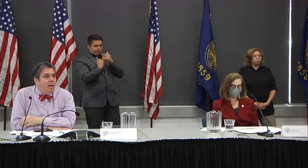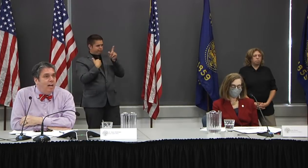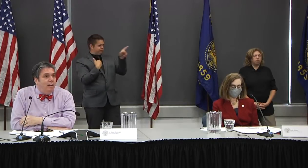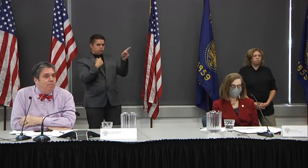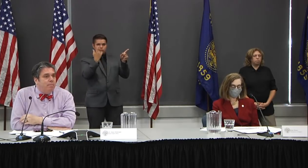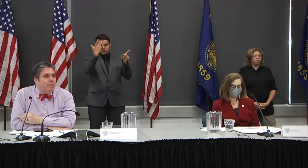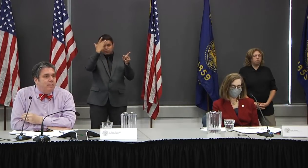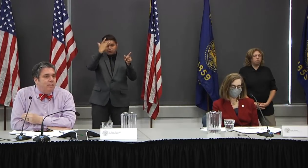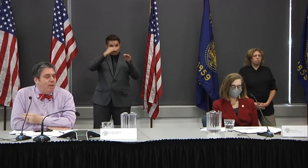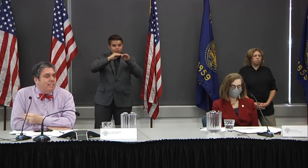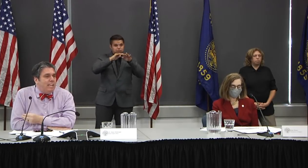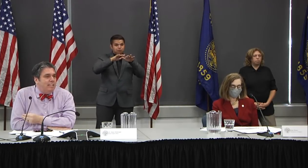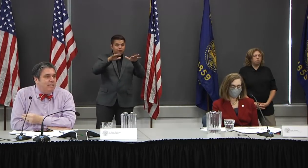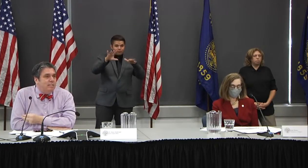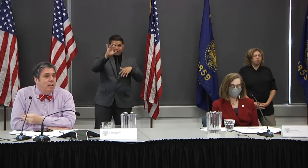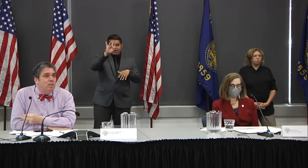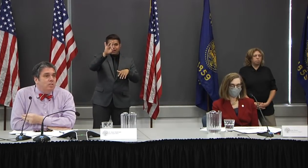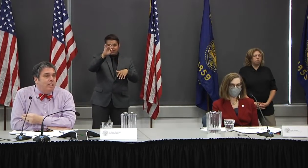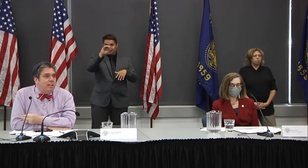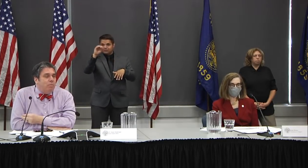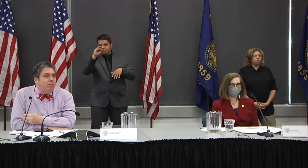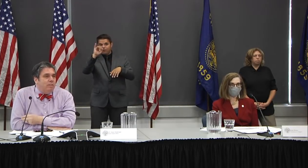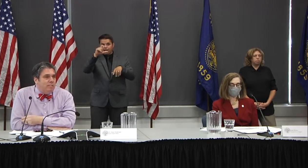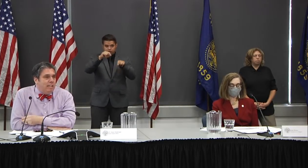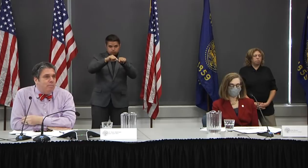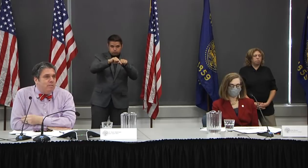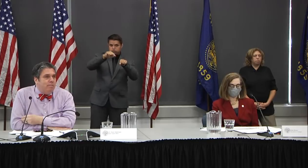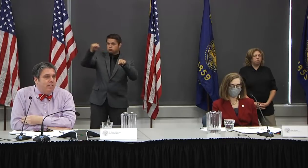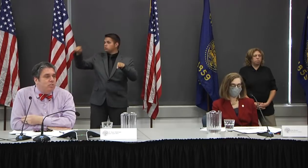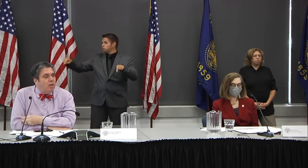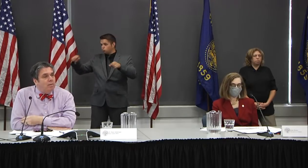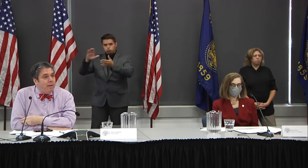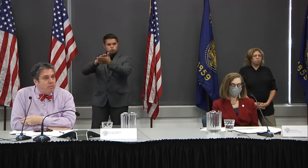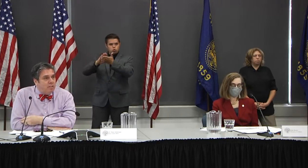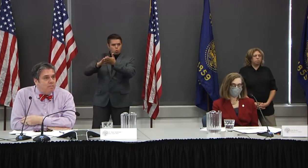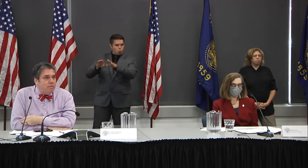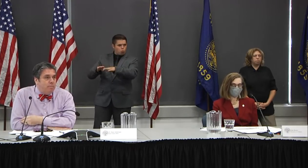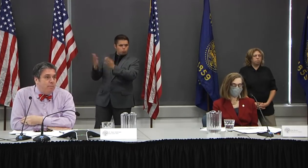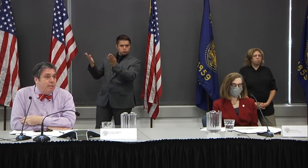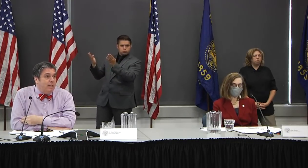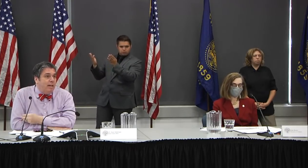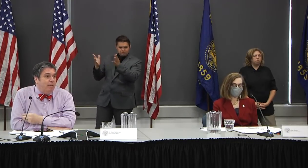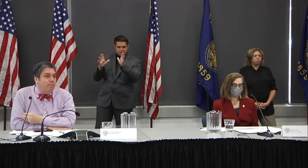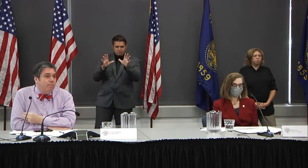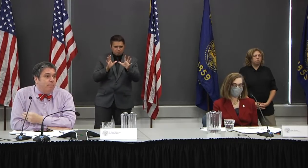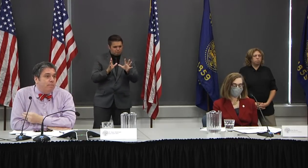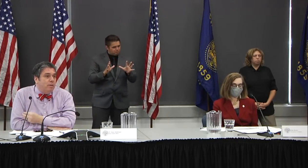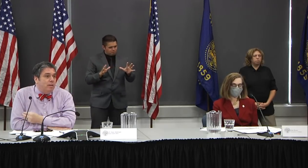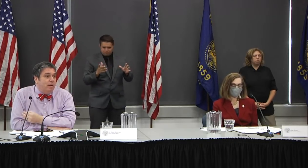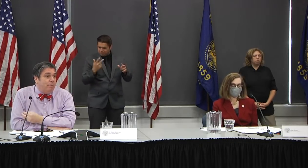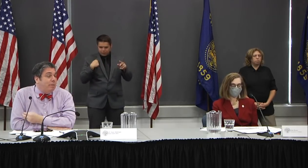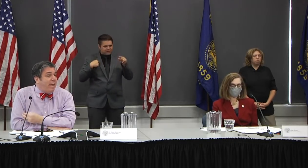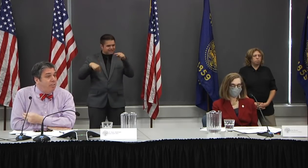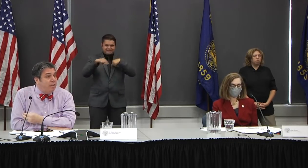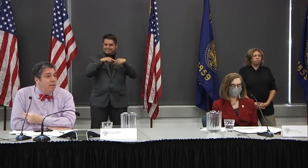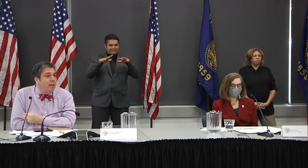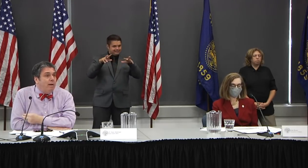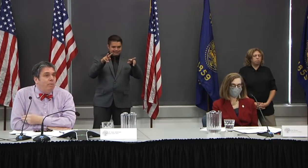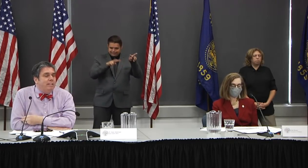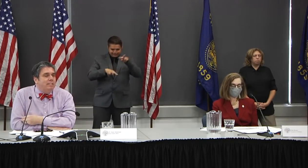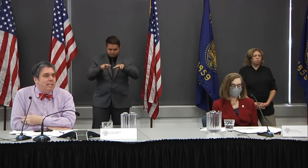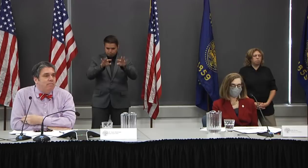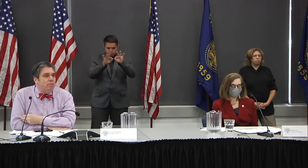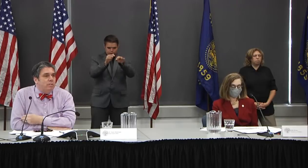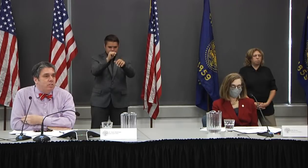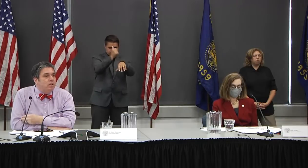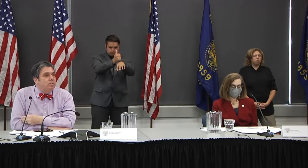connection has cases. So I think we set up some very strong metrics for public health about